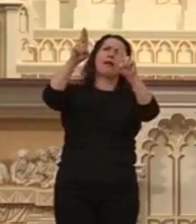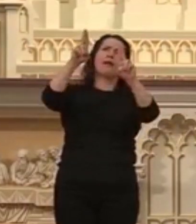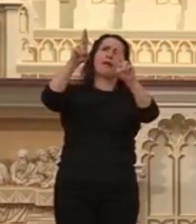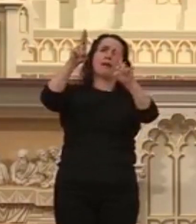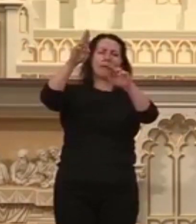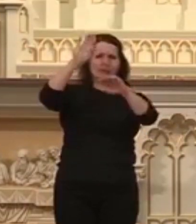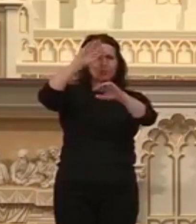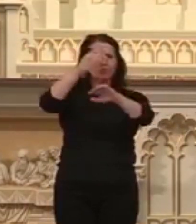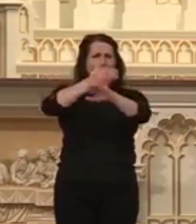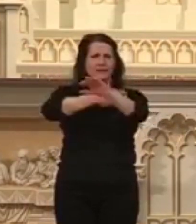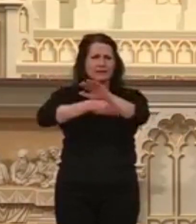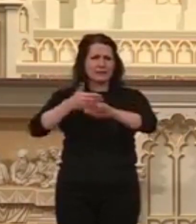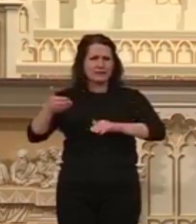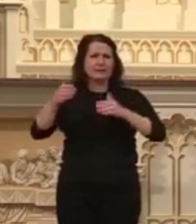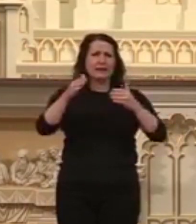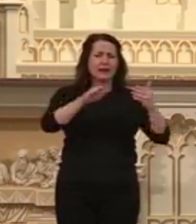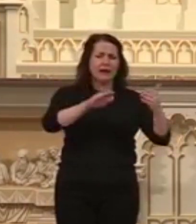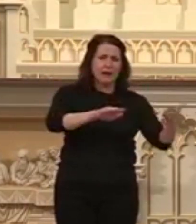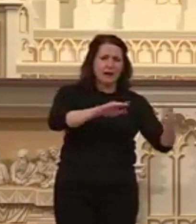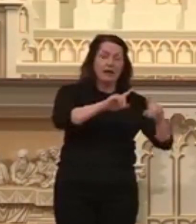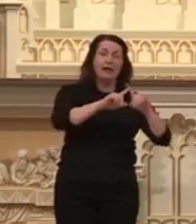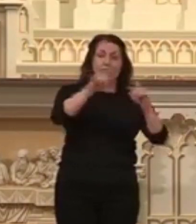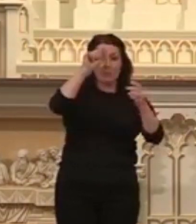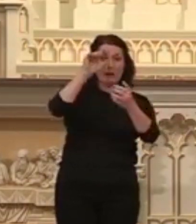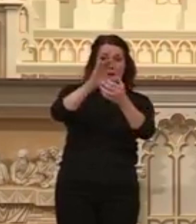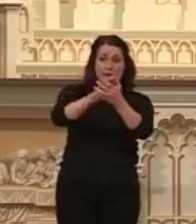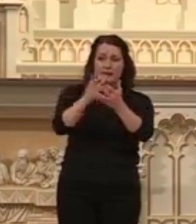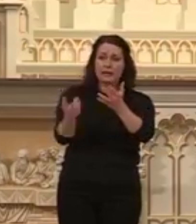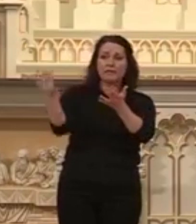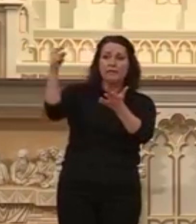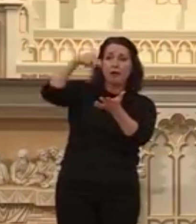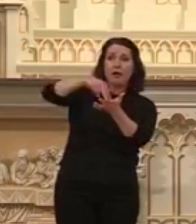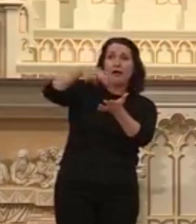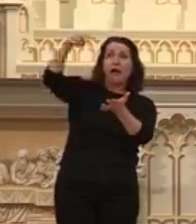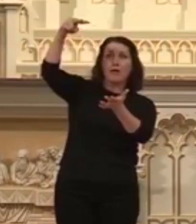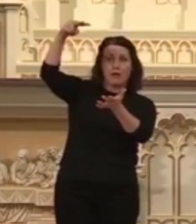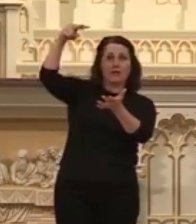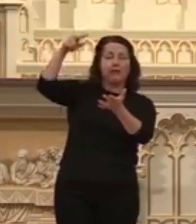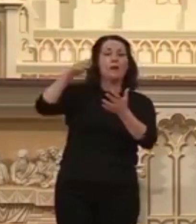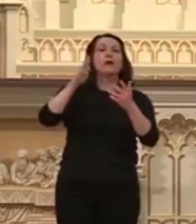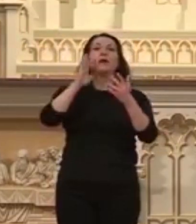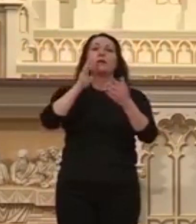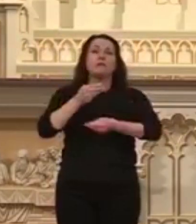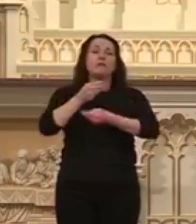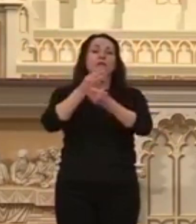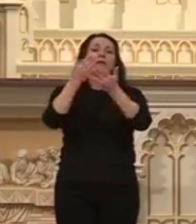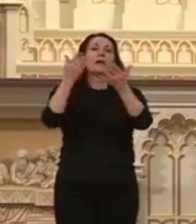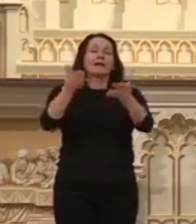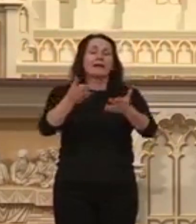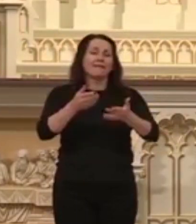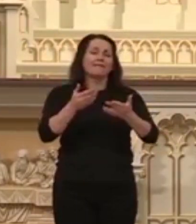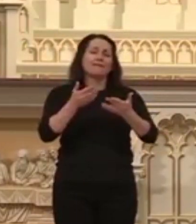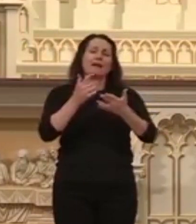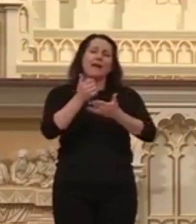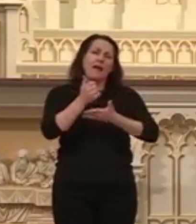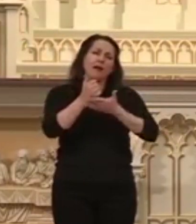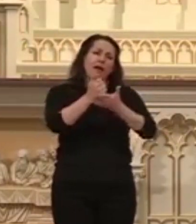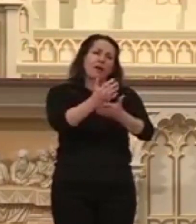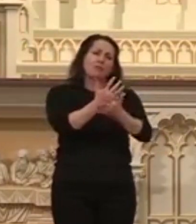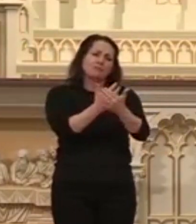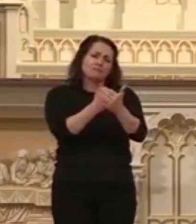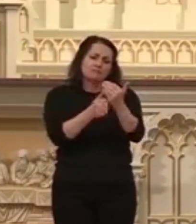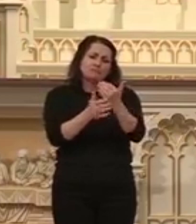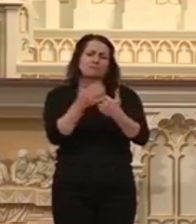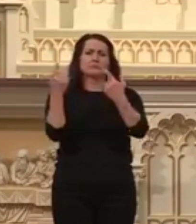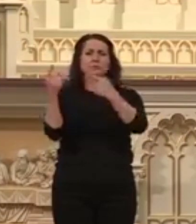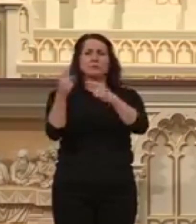in the hope of their resurrection. May pardon come, comfort be given,